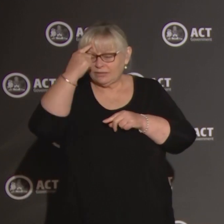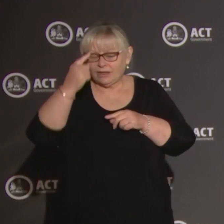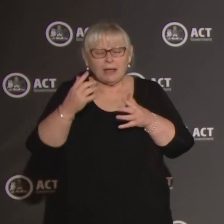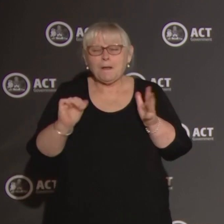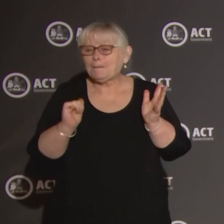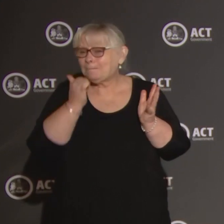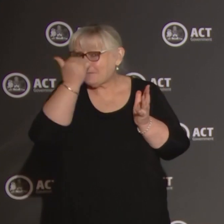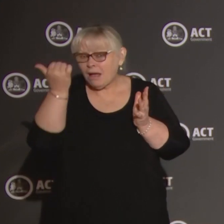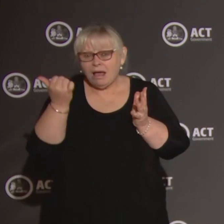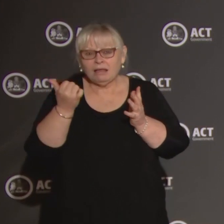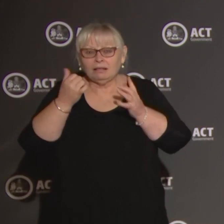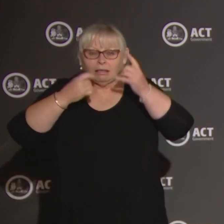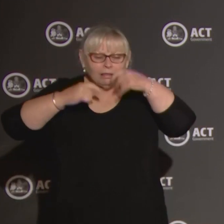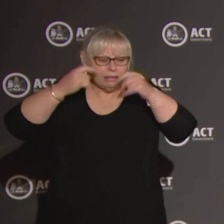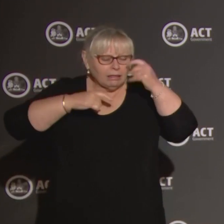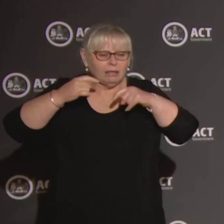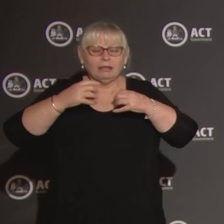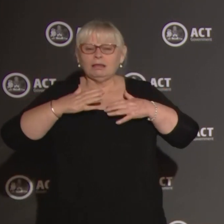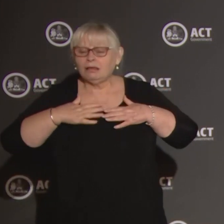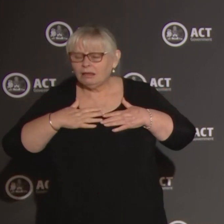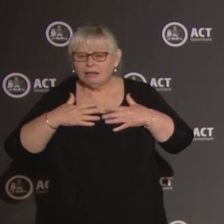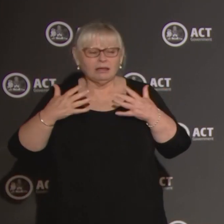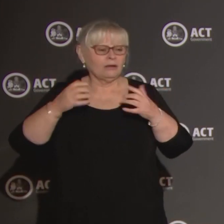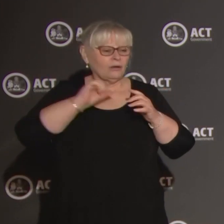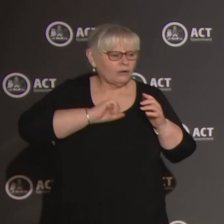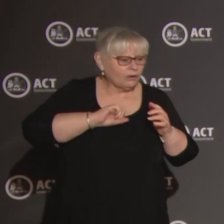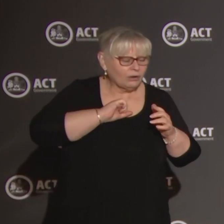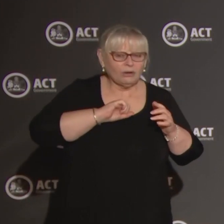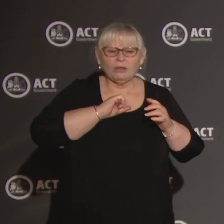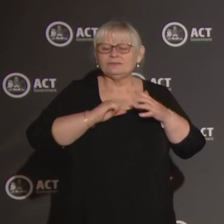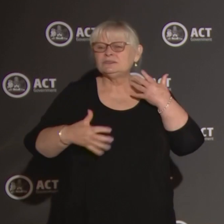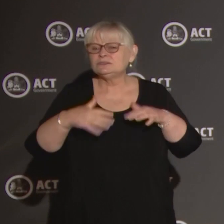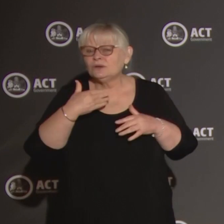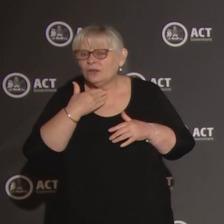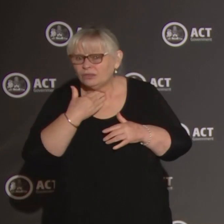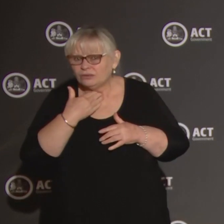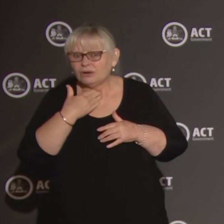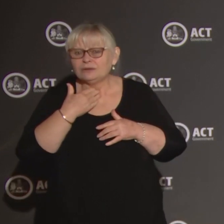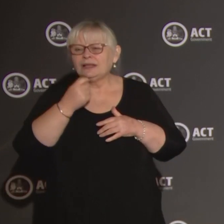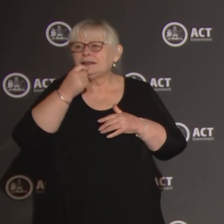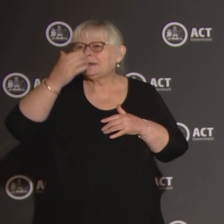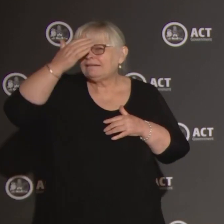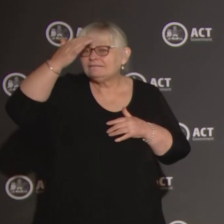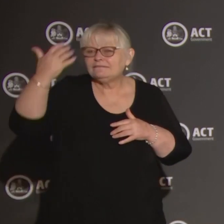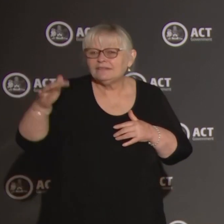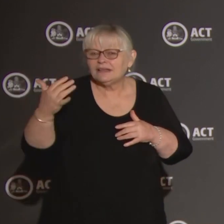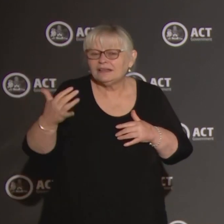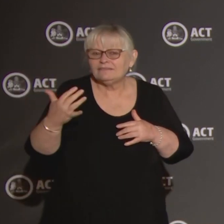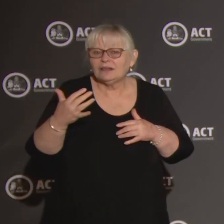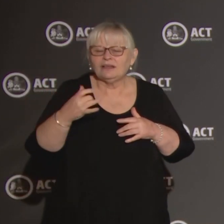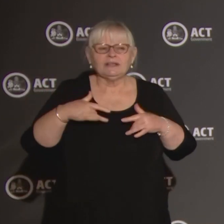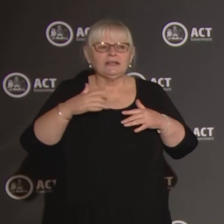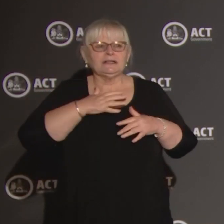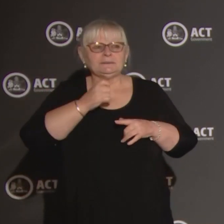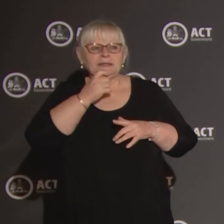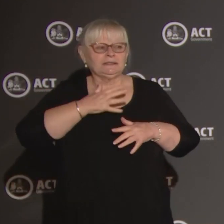mildest symptoms of COVID-19, if you have a runny nose, a cough, a sore throat, a bit of a fever, shortness of